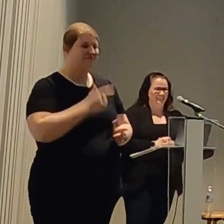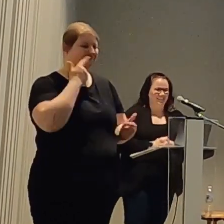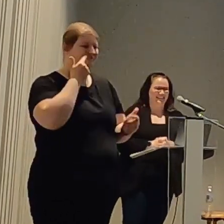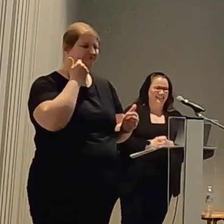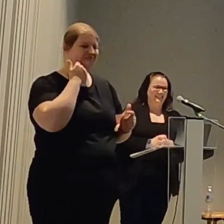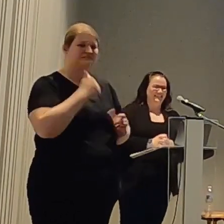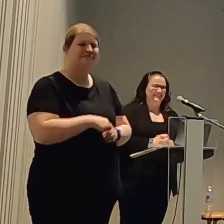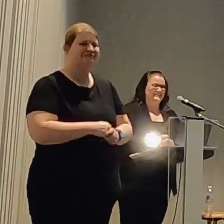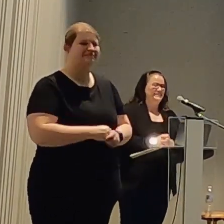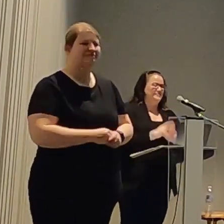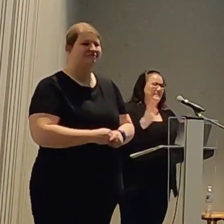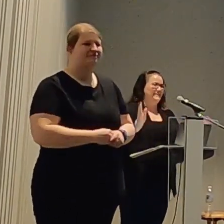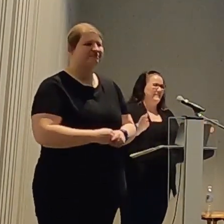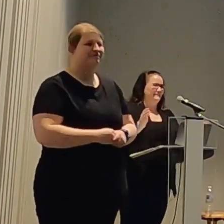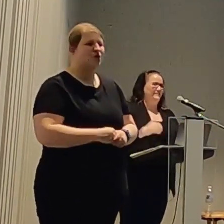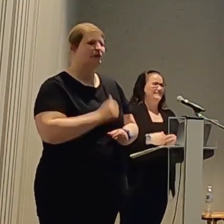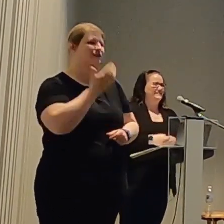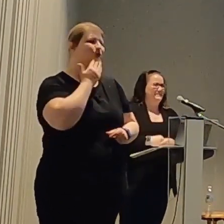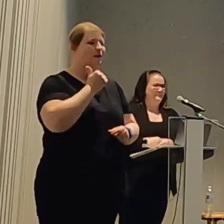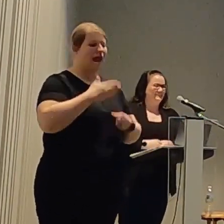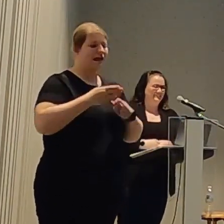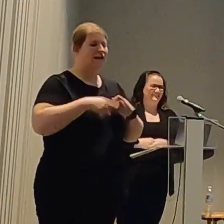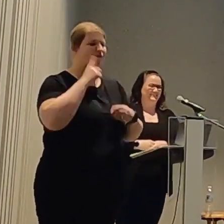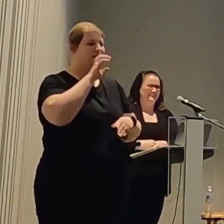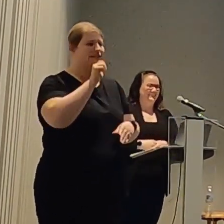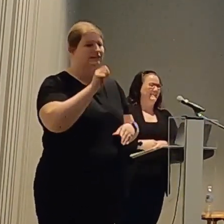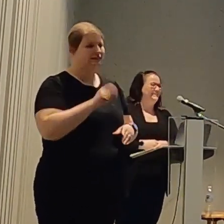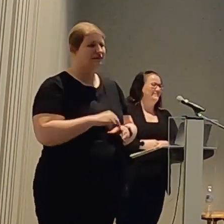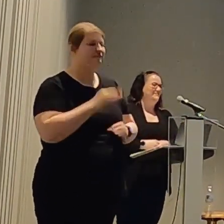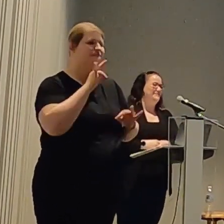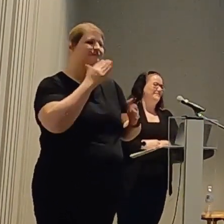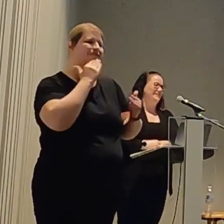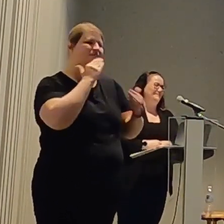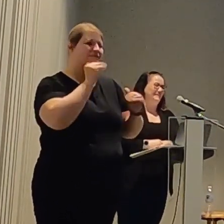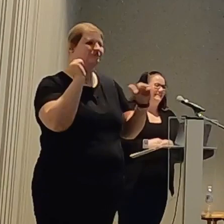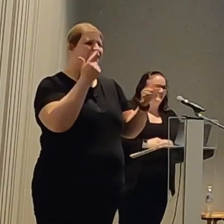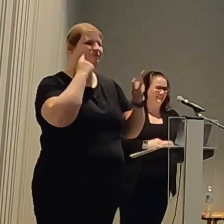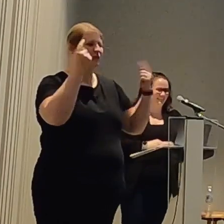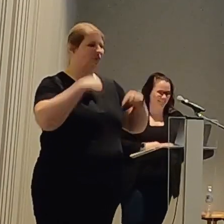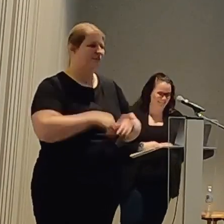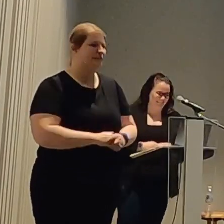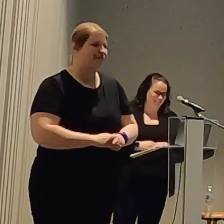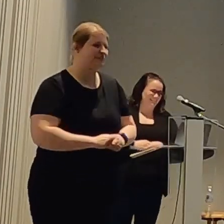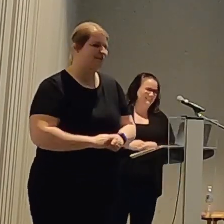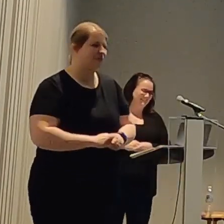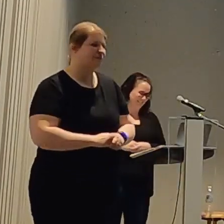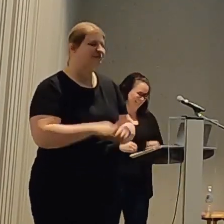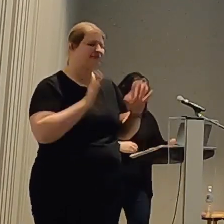the sweet ending for the season. Thank you very much for coming.